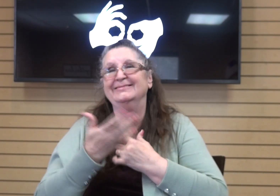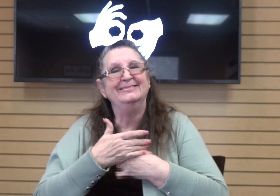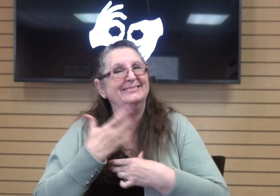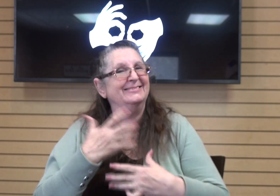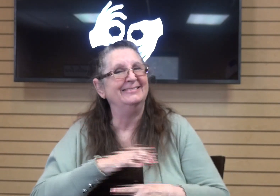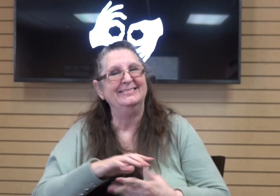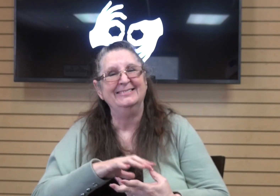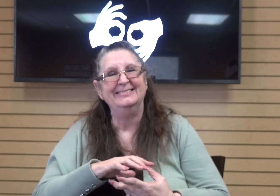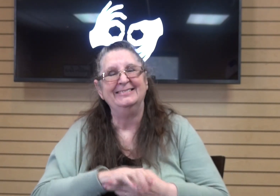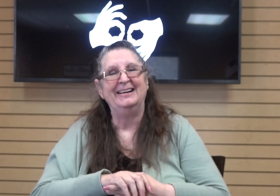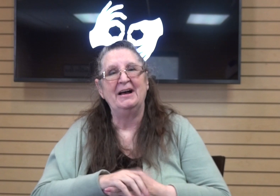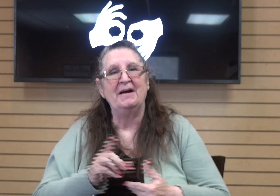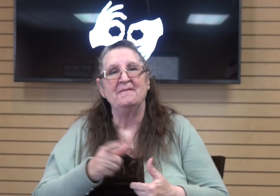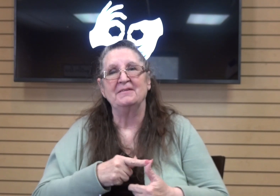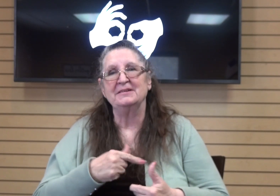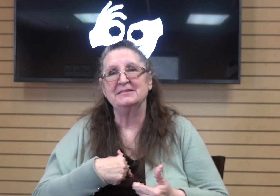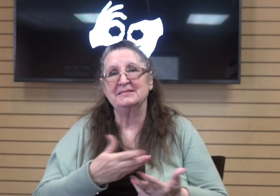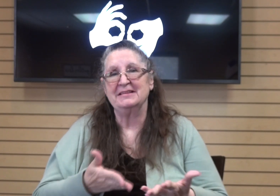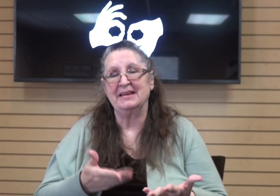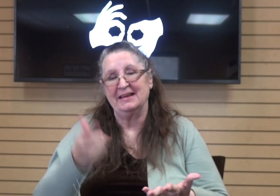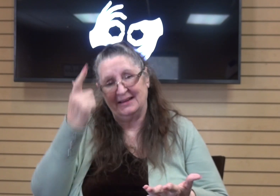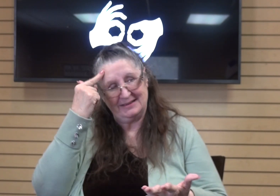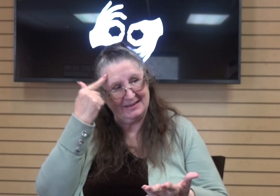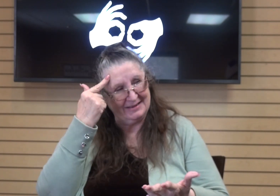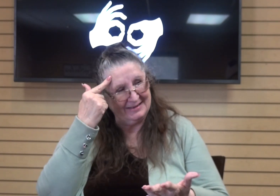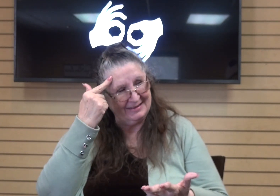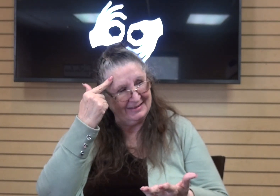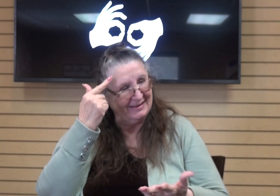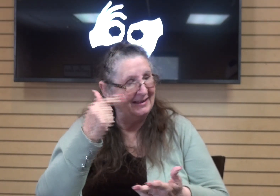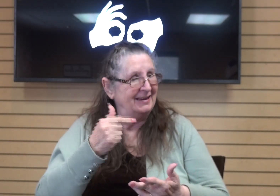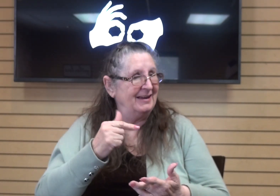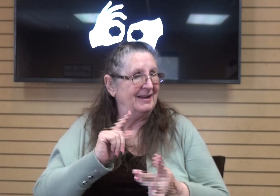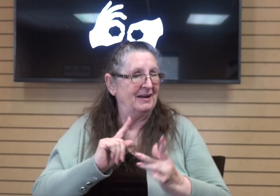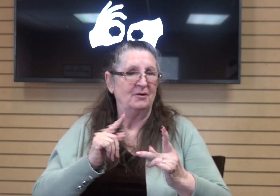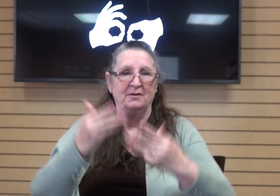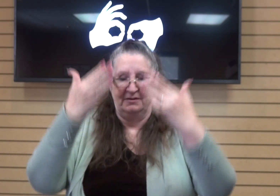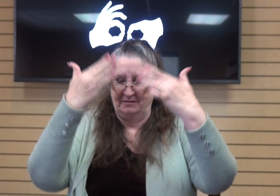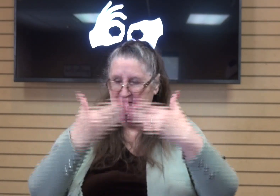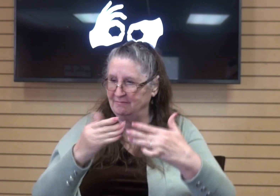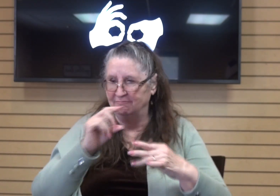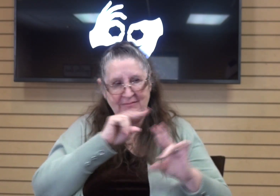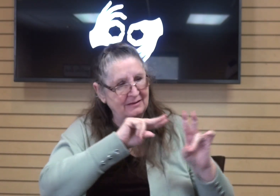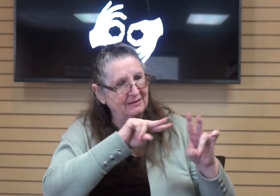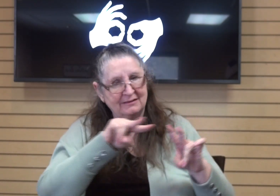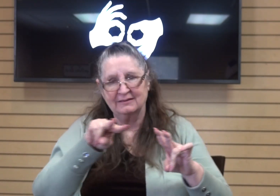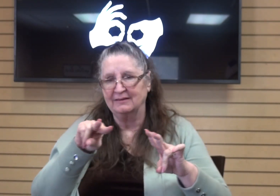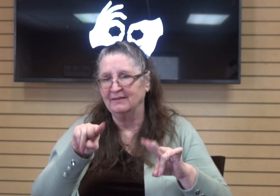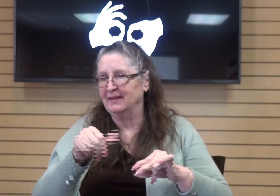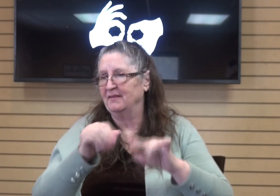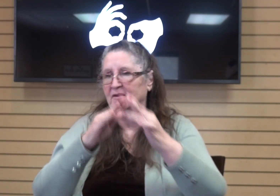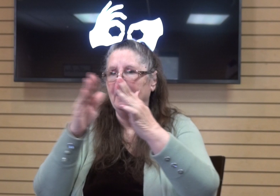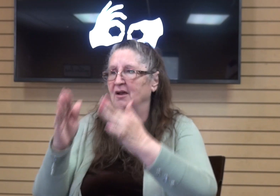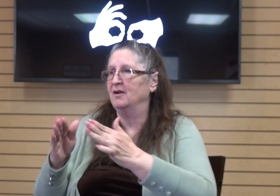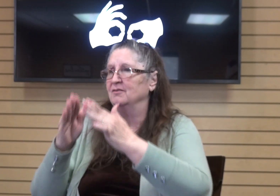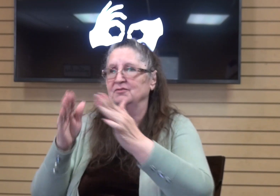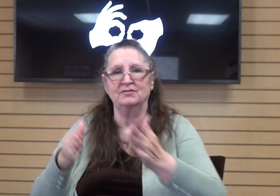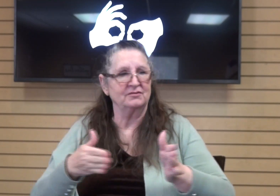And so the first thing I did was I went out to the front and I looked around at the other houses, the other neighbors, to see